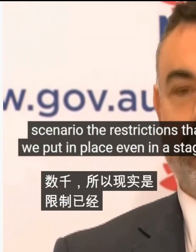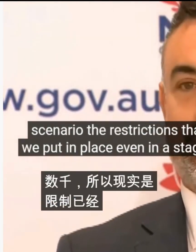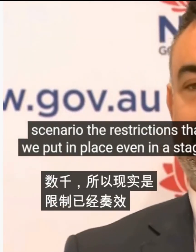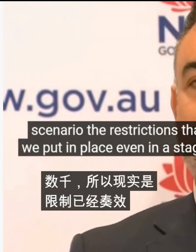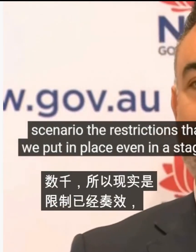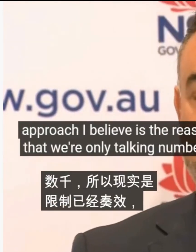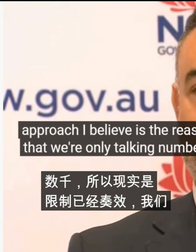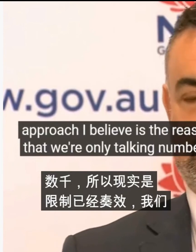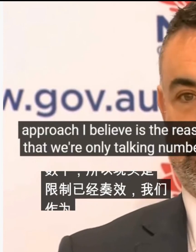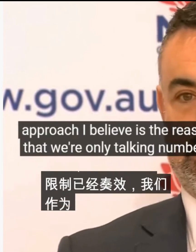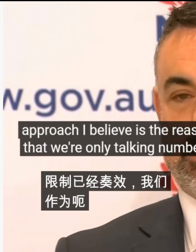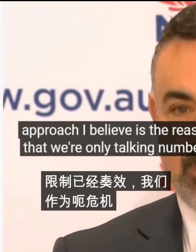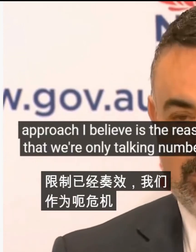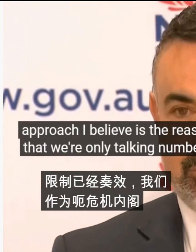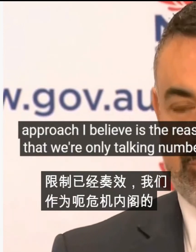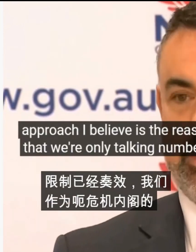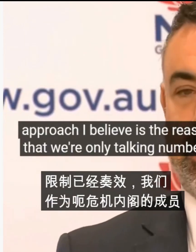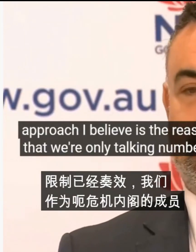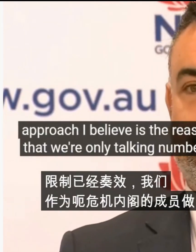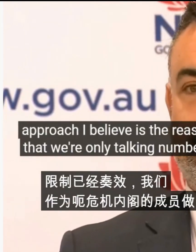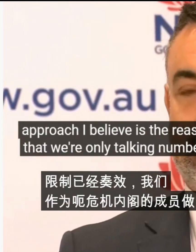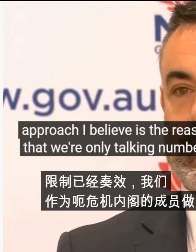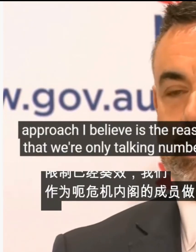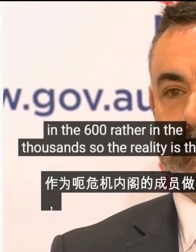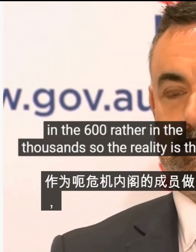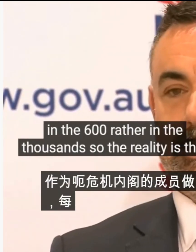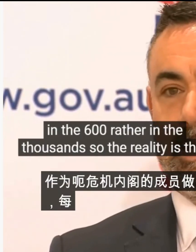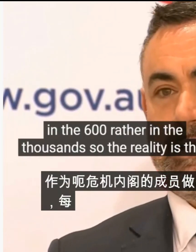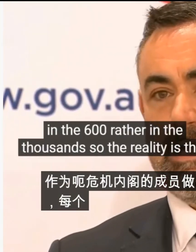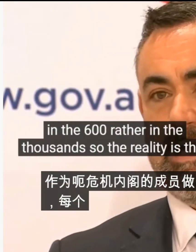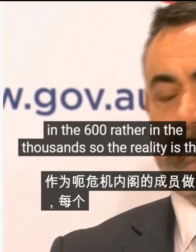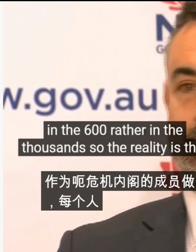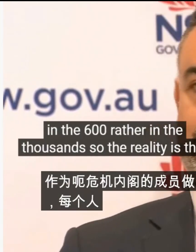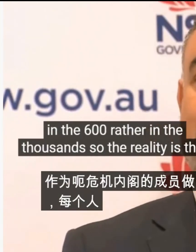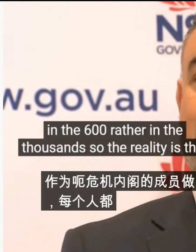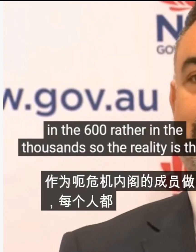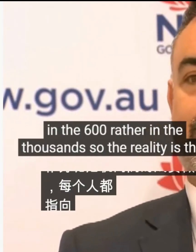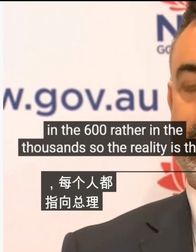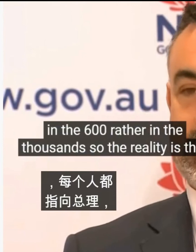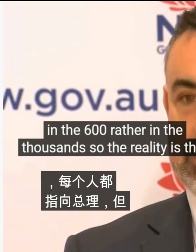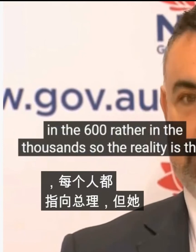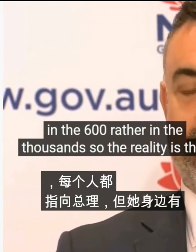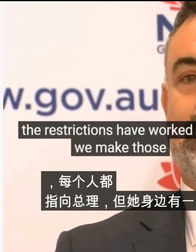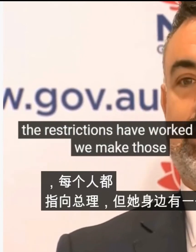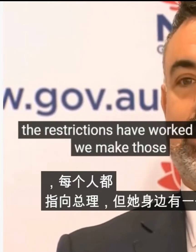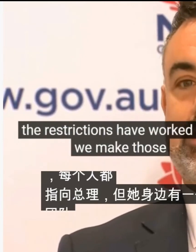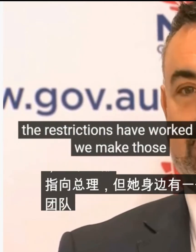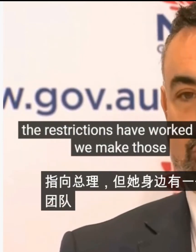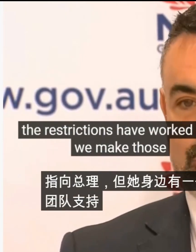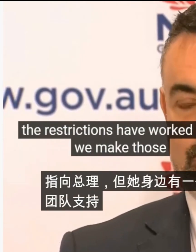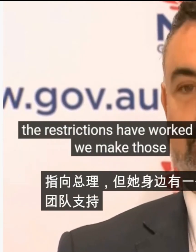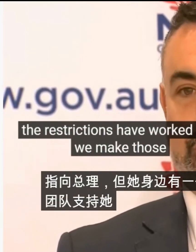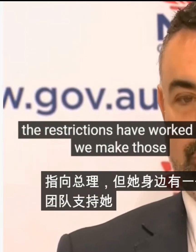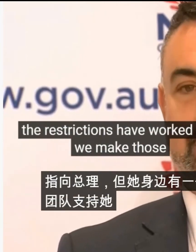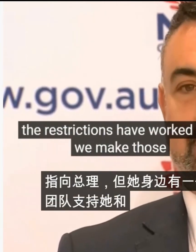that the restrictions have worked, and we make those decisions, and as a member of the Crisis Cabinet, and everyone points to the Premier, but she has a team around